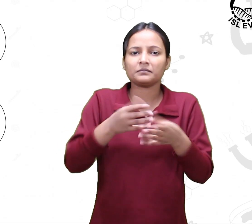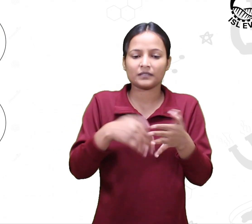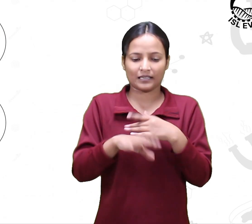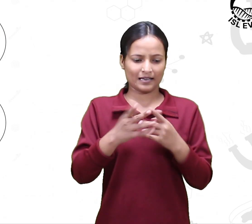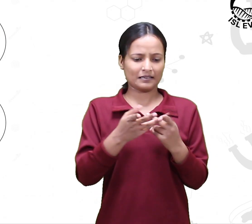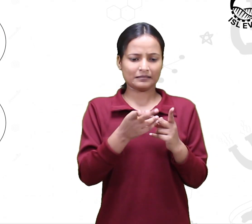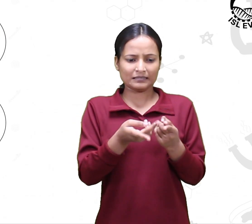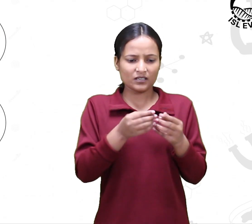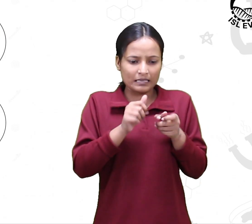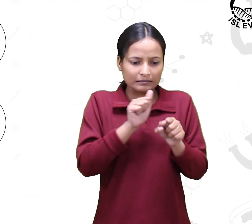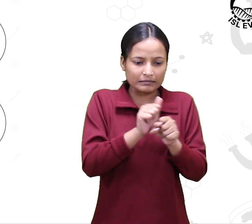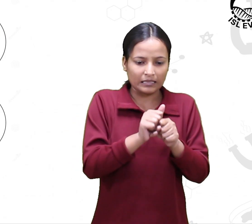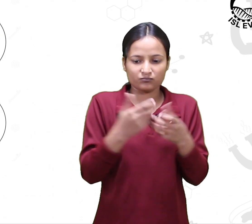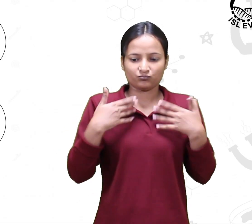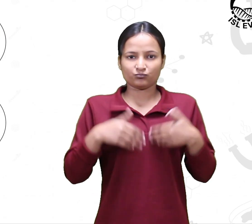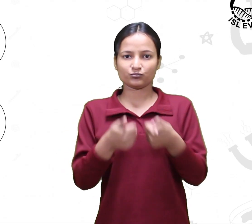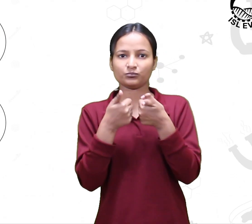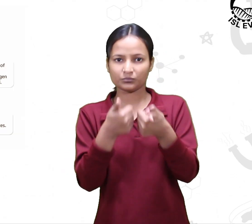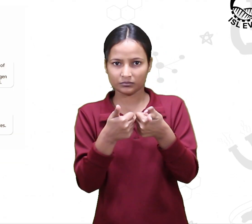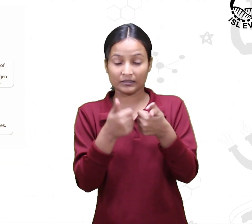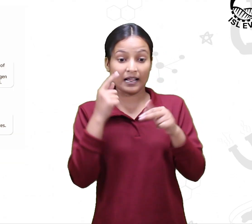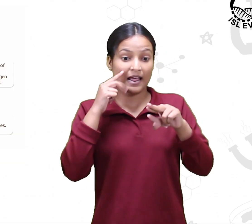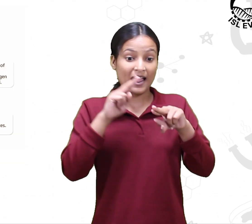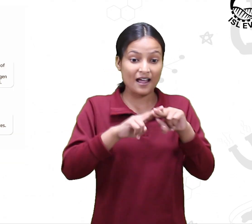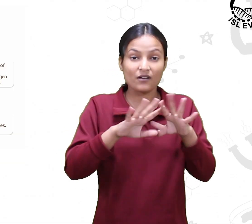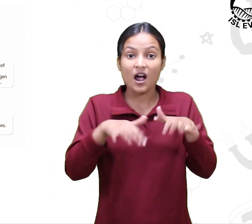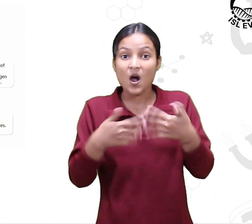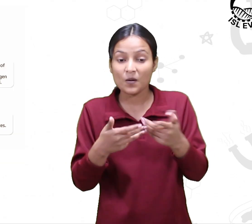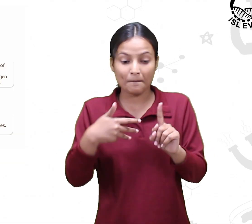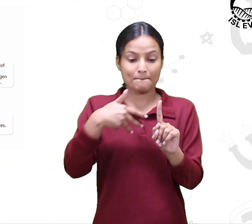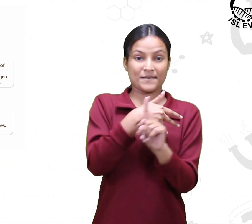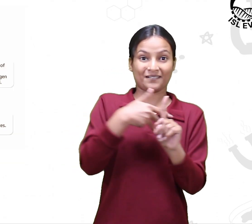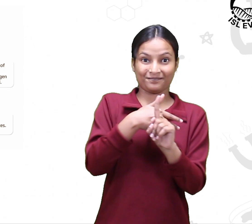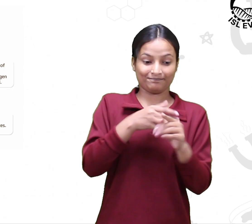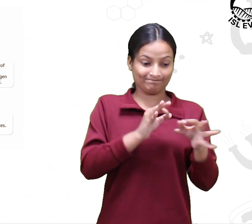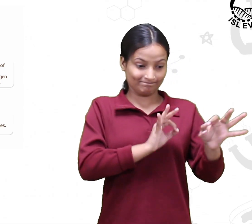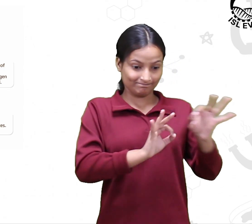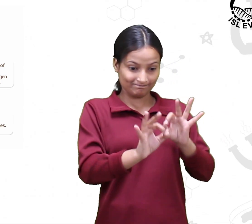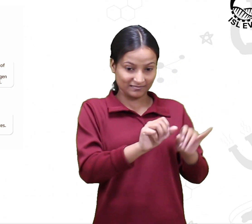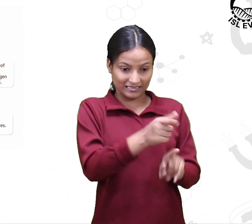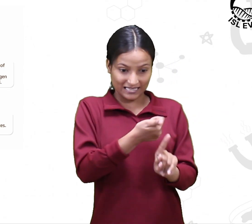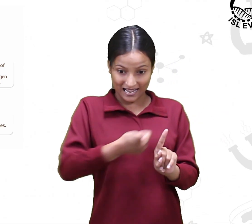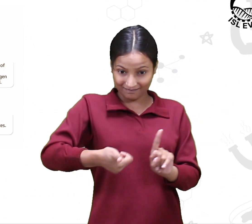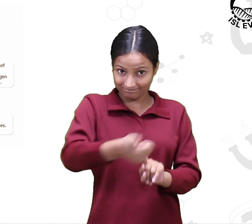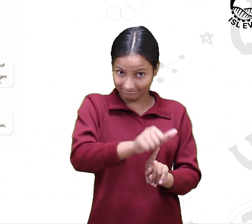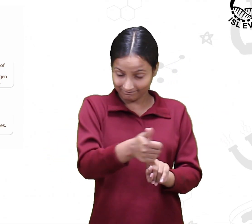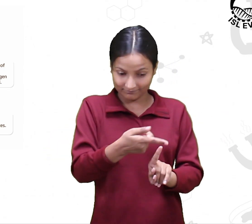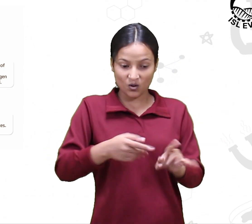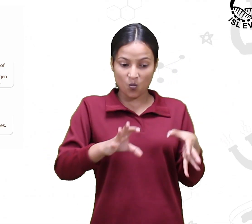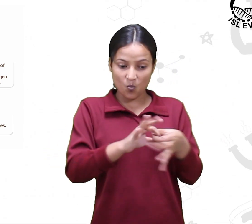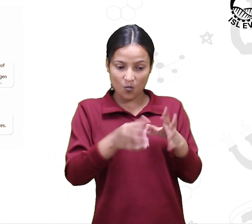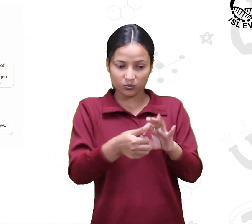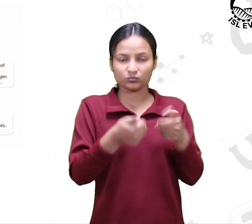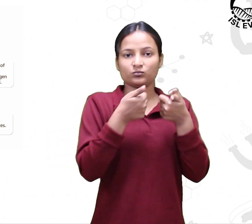Over time, these relationships between the surroundings and the cells can be altered